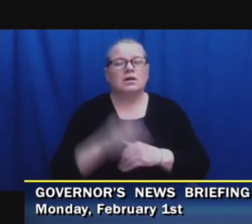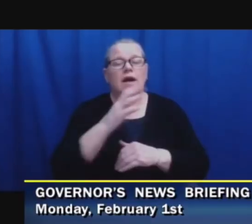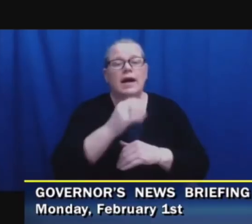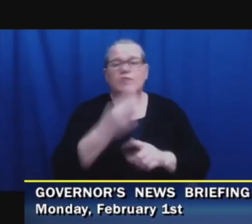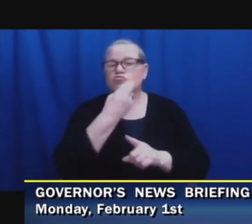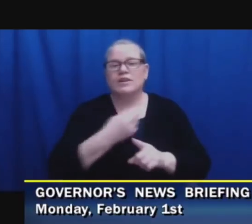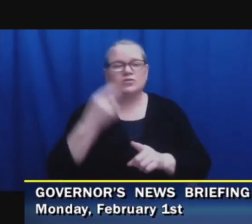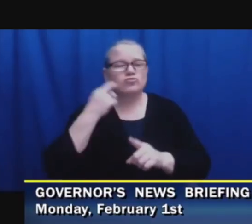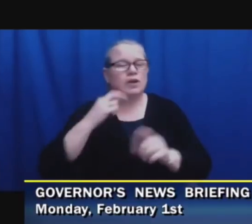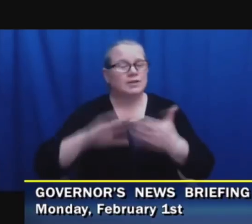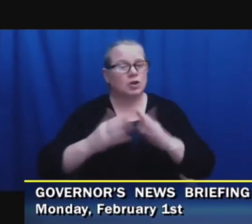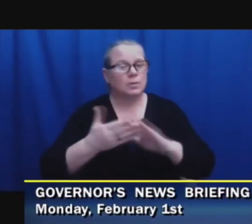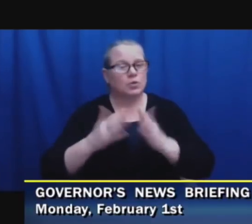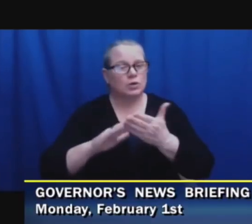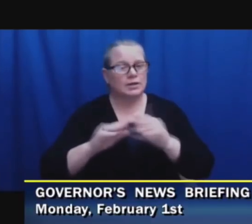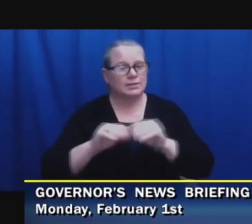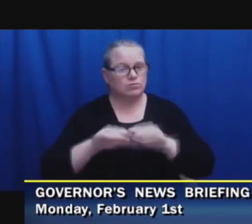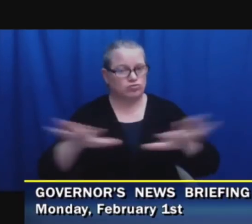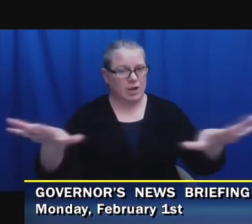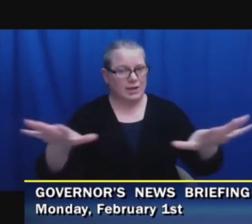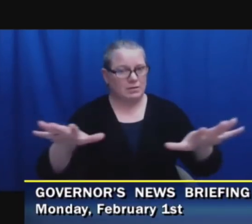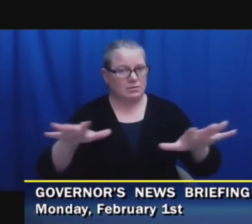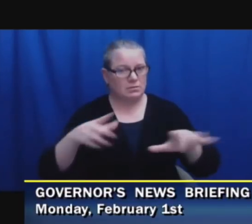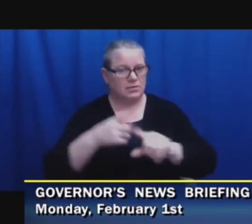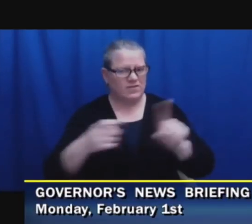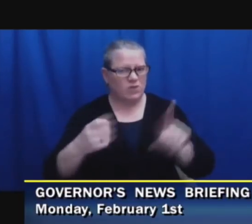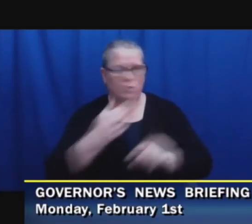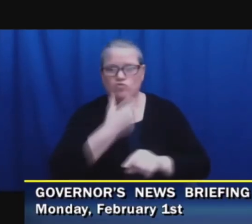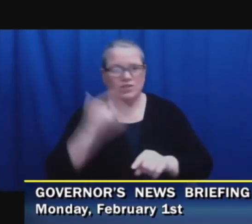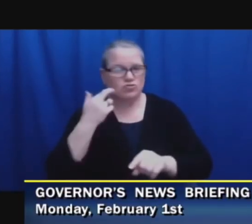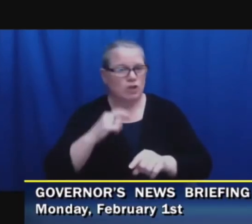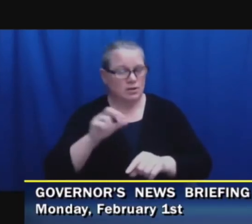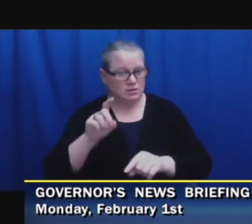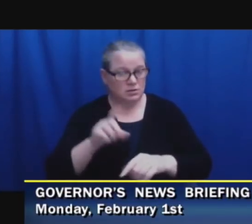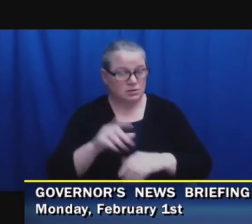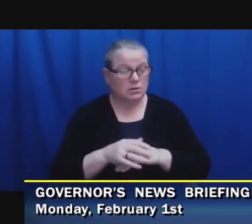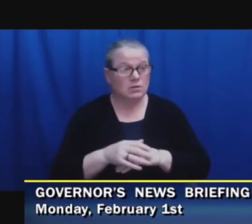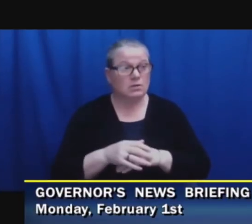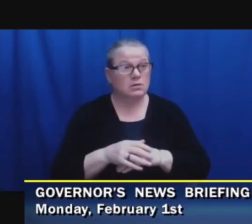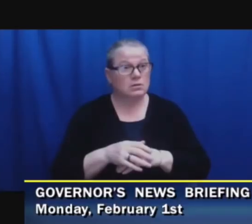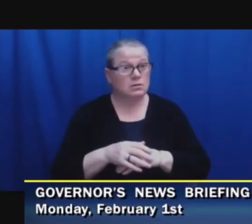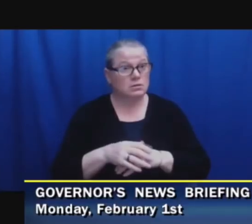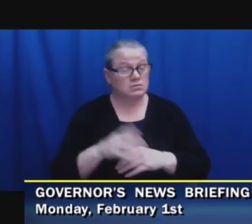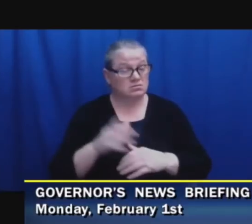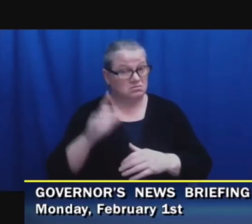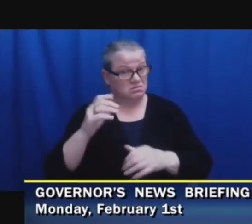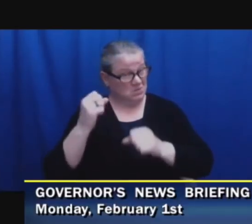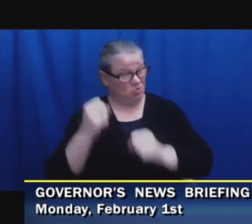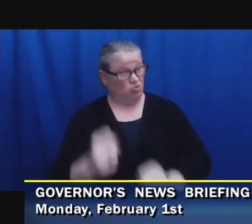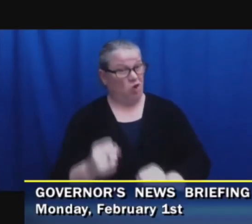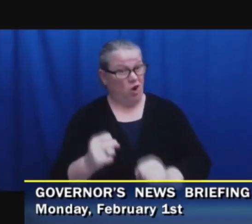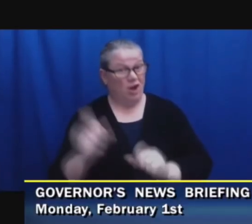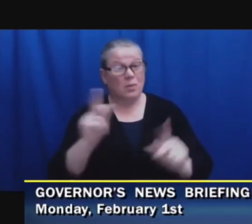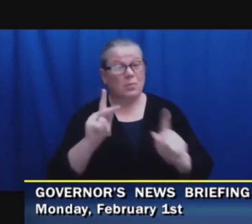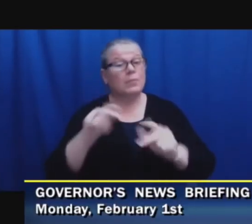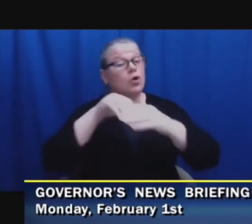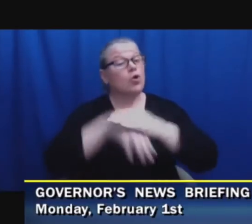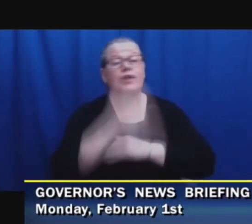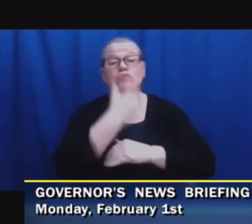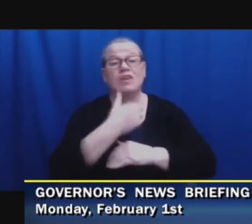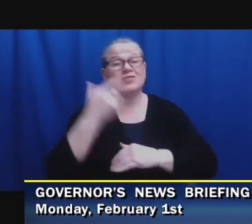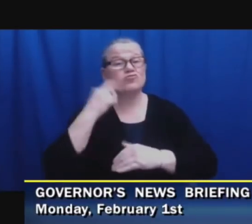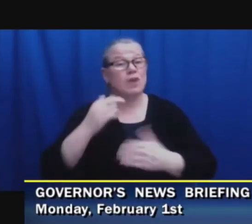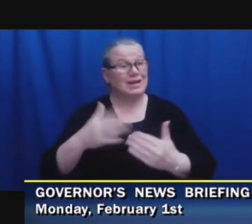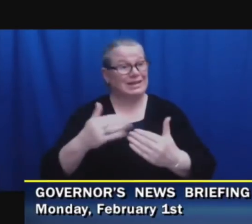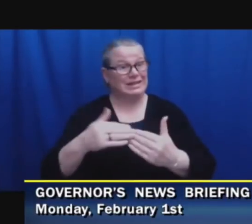restaurants, has there been arguably a significant community spread to patrons or not? I mean,